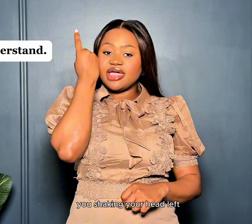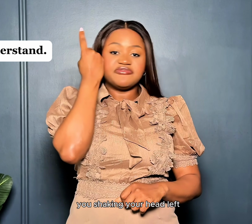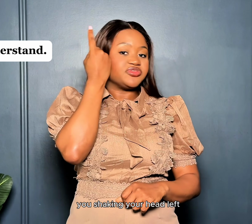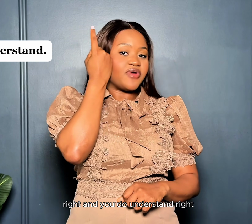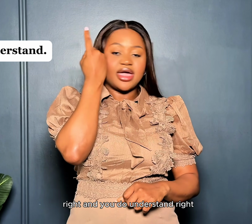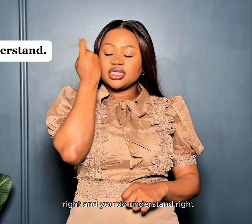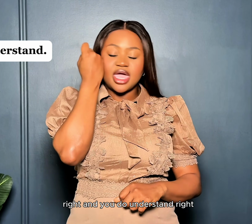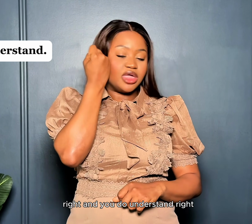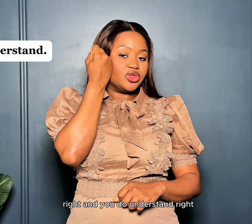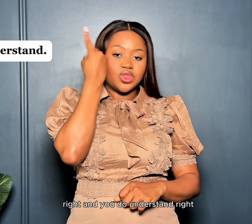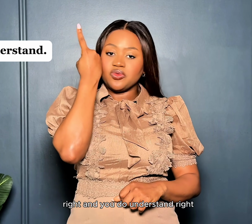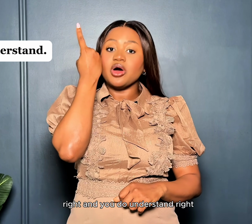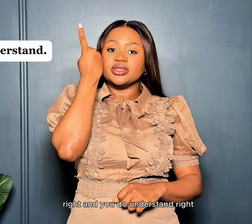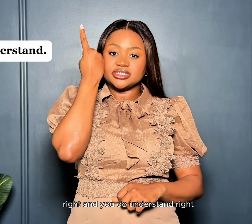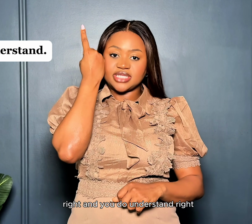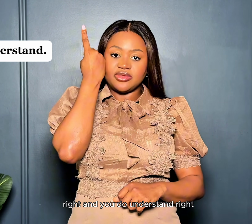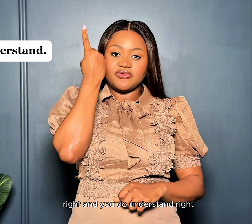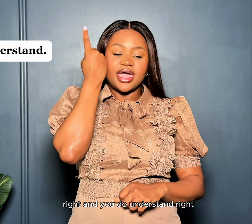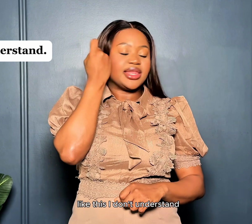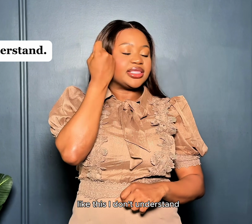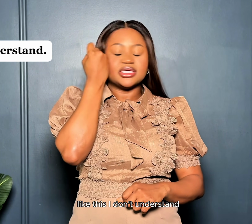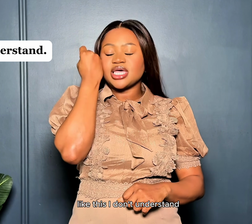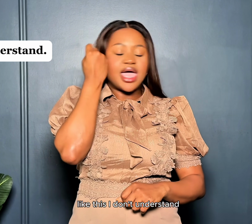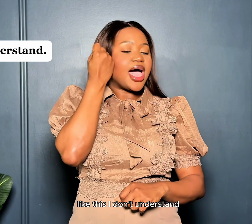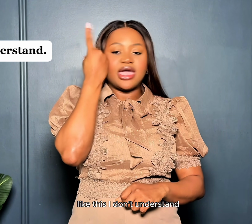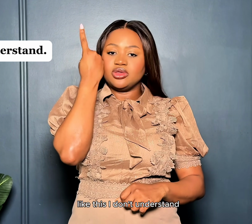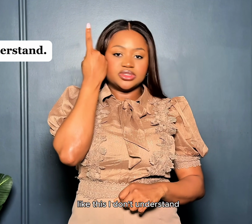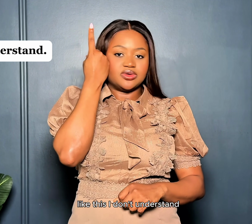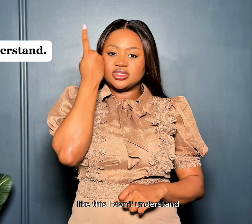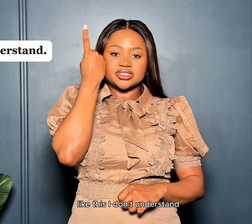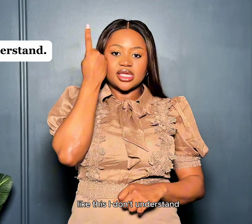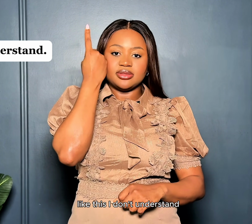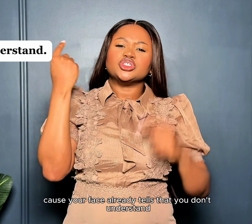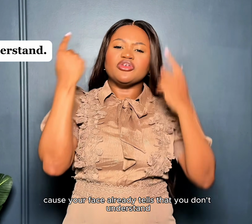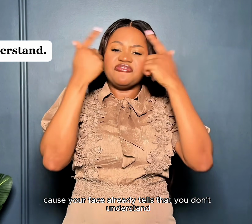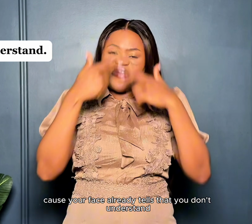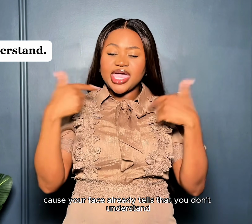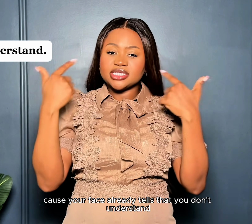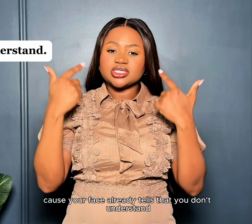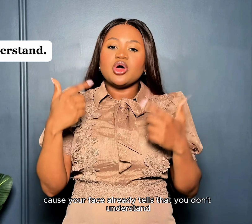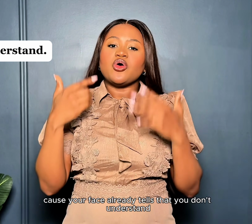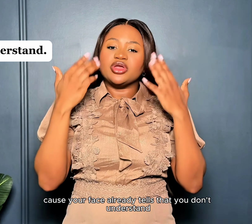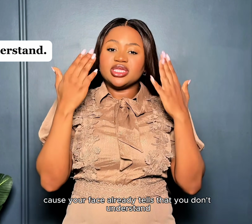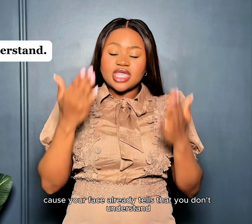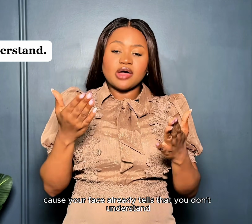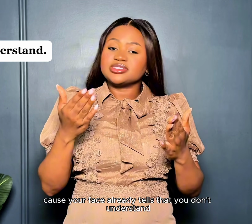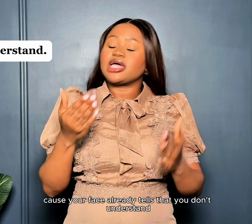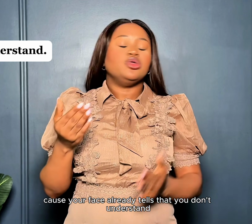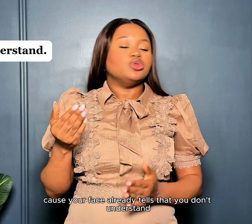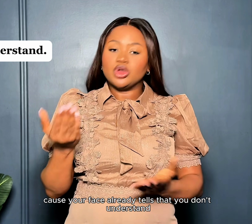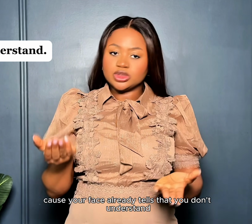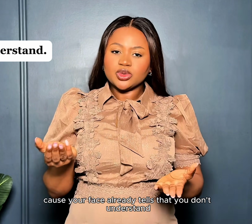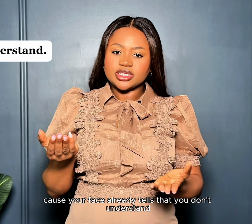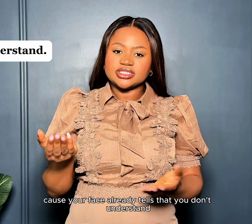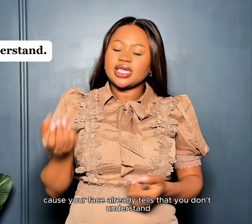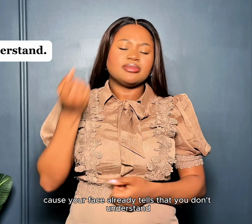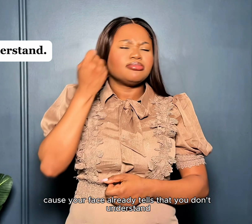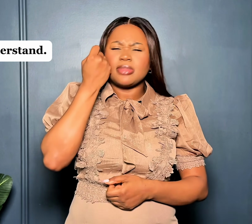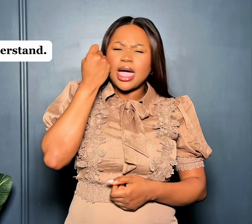left, right, and you do understand, right? Like this, I don't understand. Because your face already tells that you don't understand. I